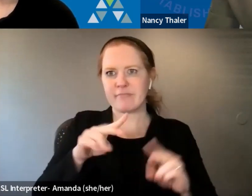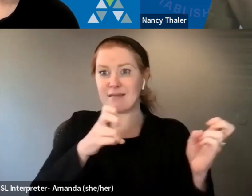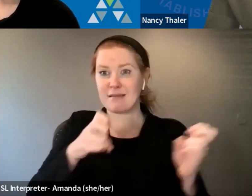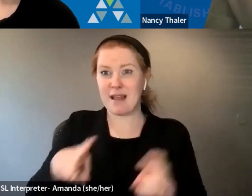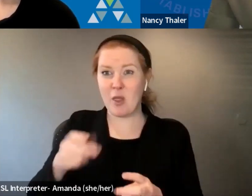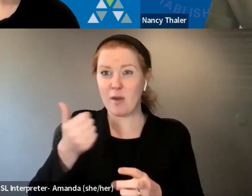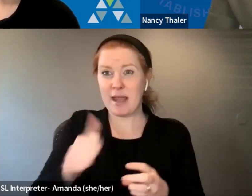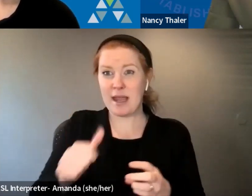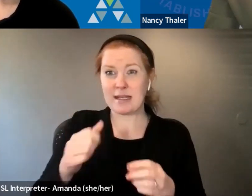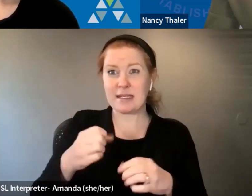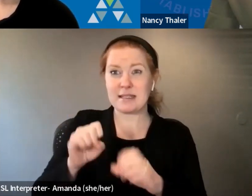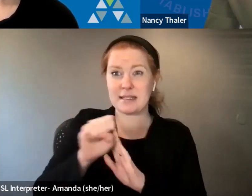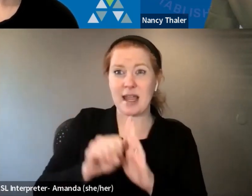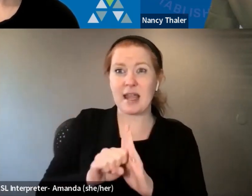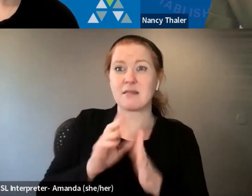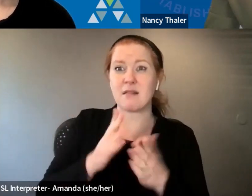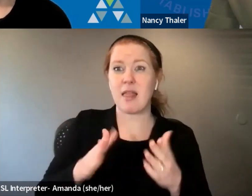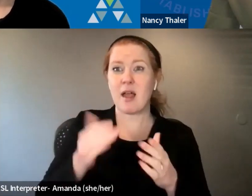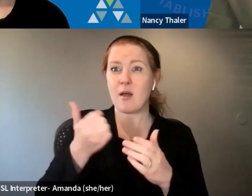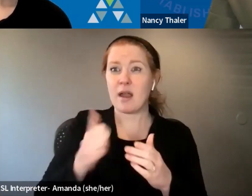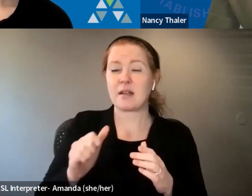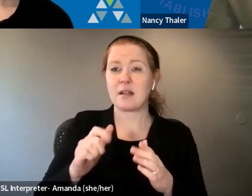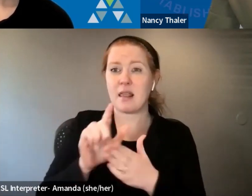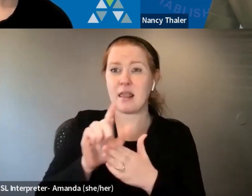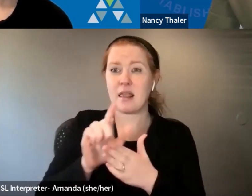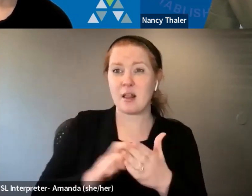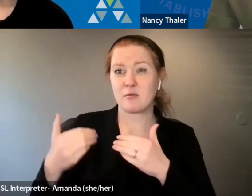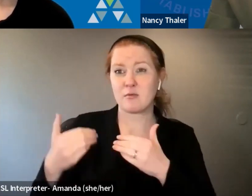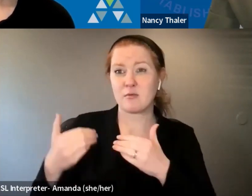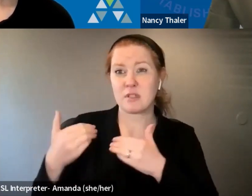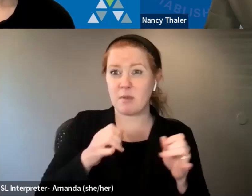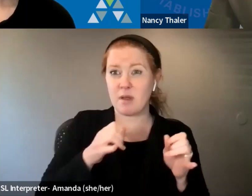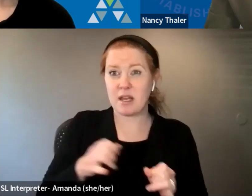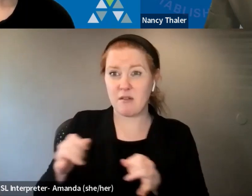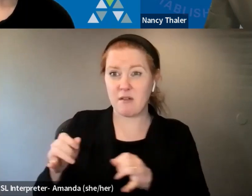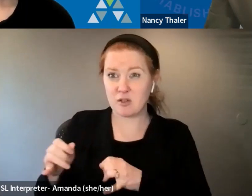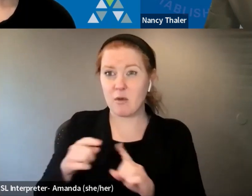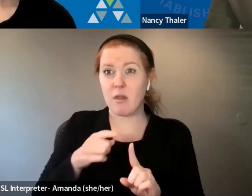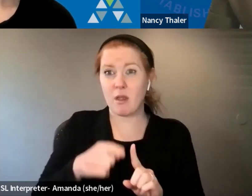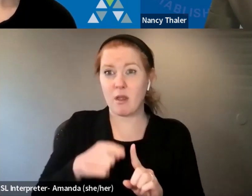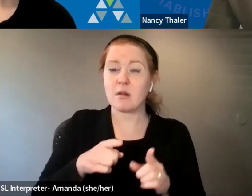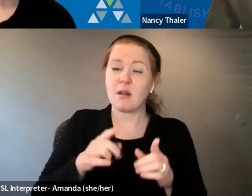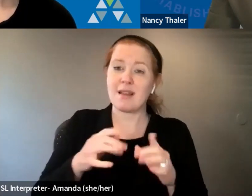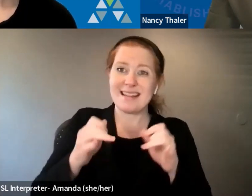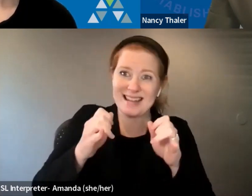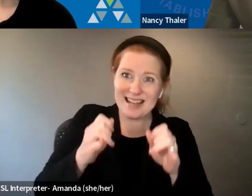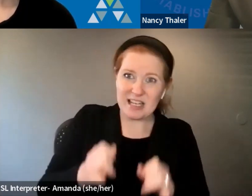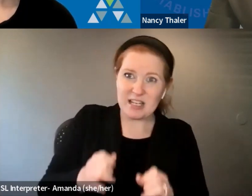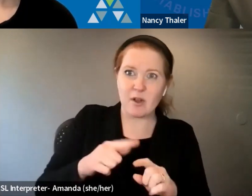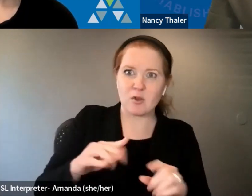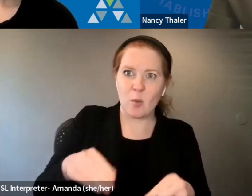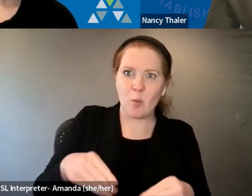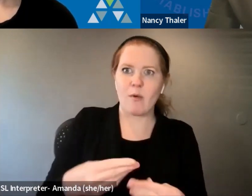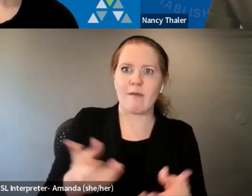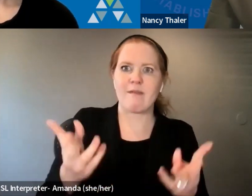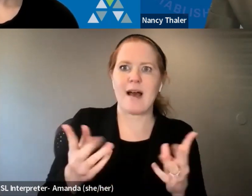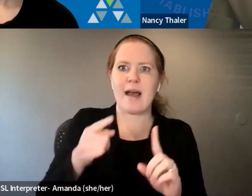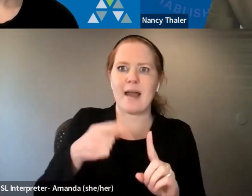allow legally responsible individuals to be the individual's provider